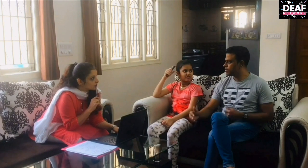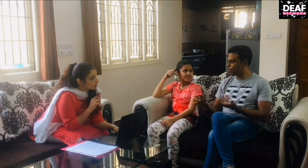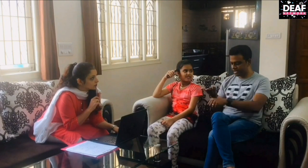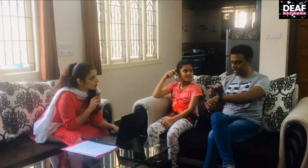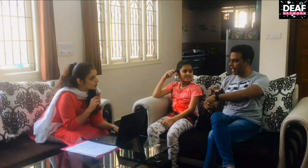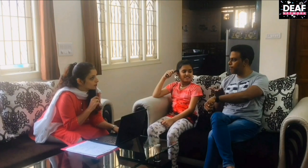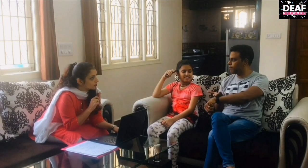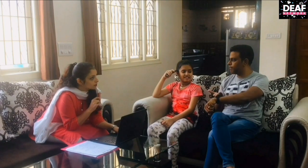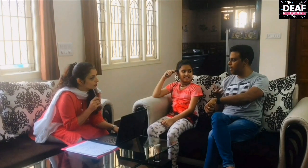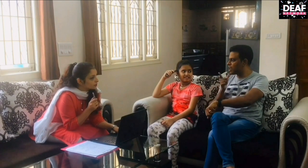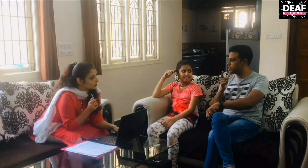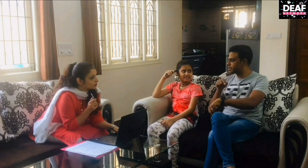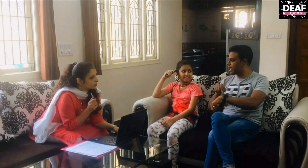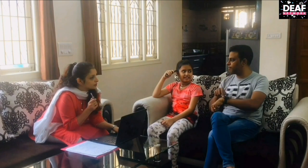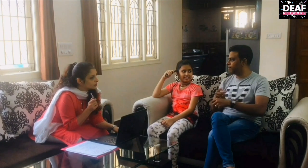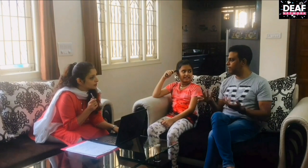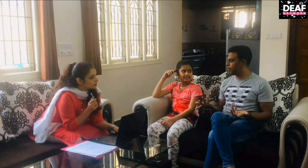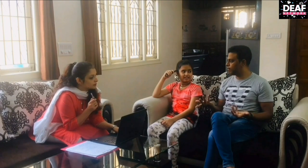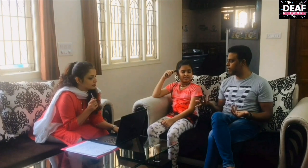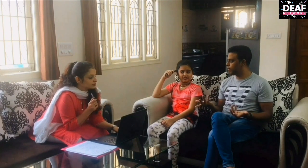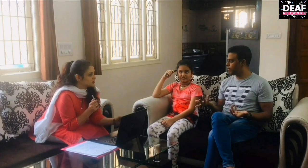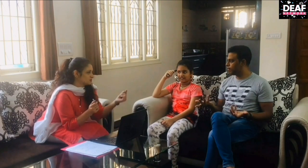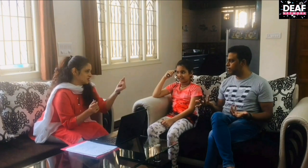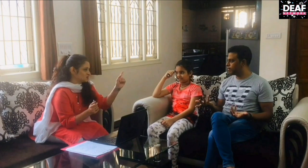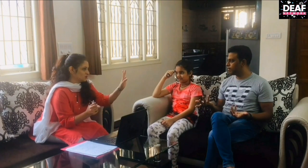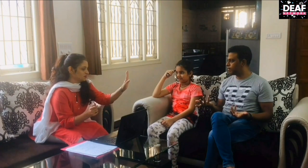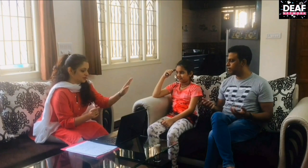What is the time? Lunch time. Please wait.